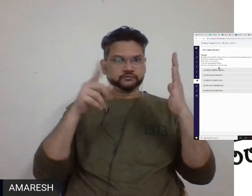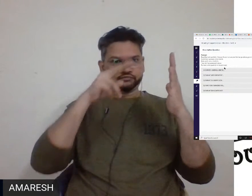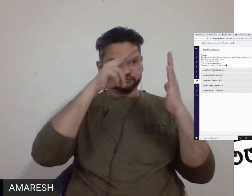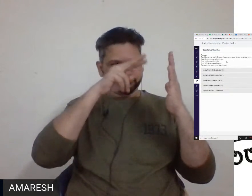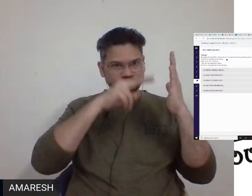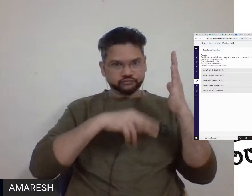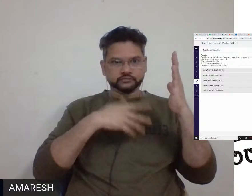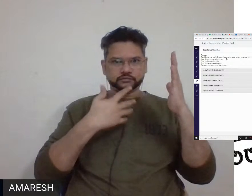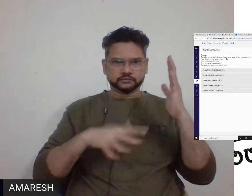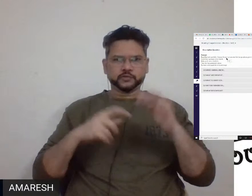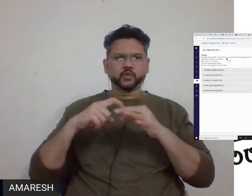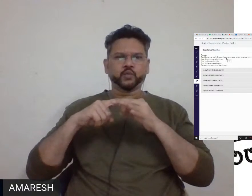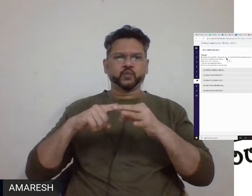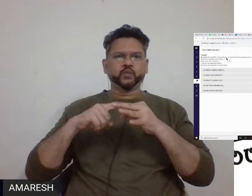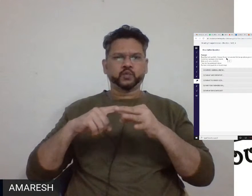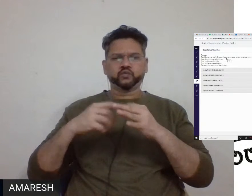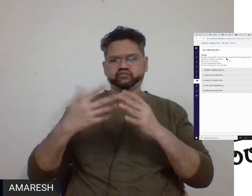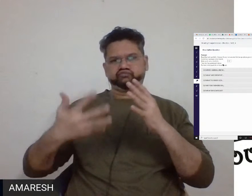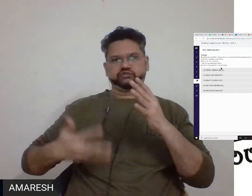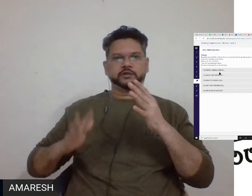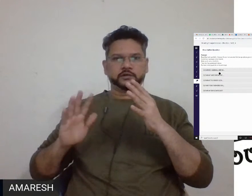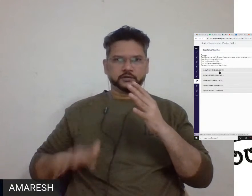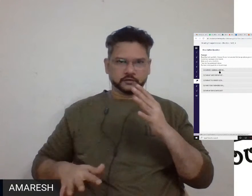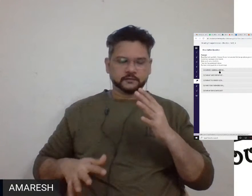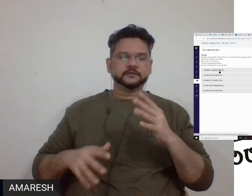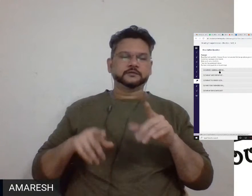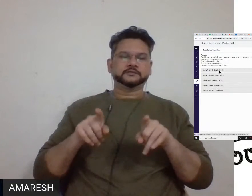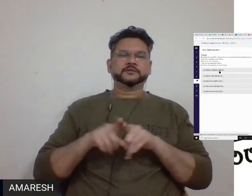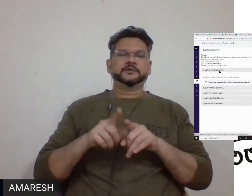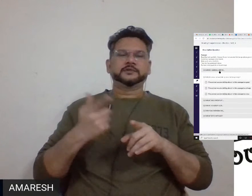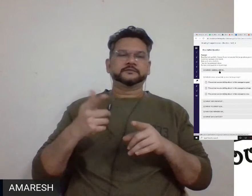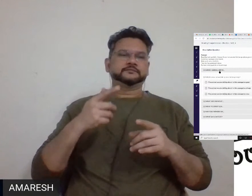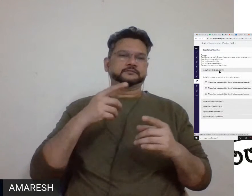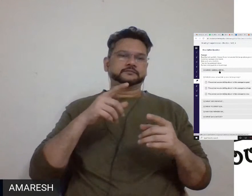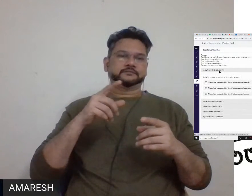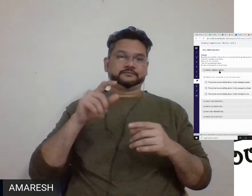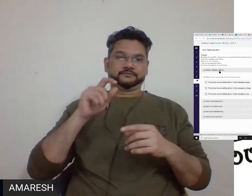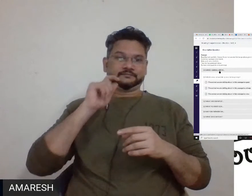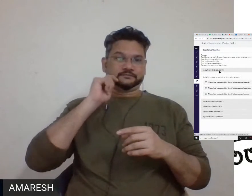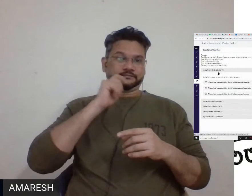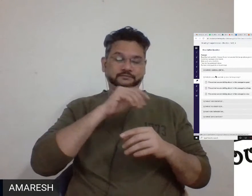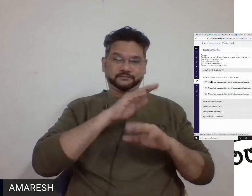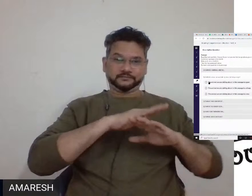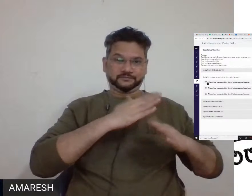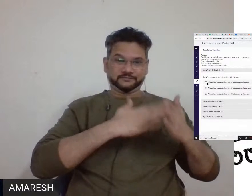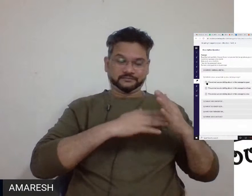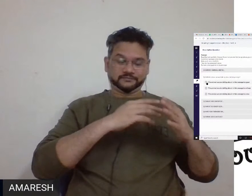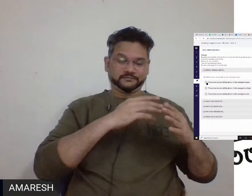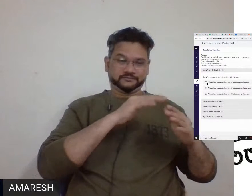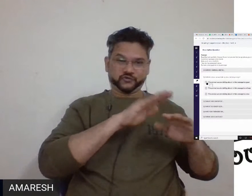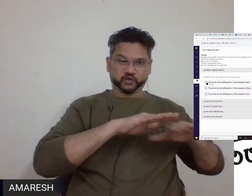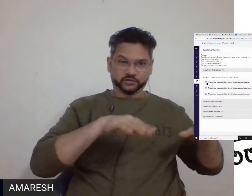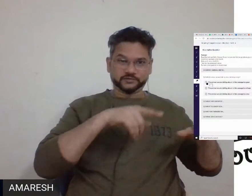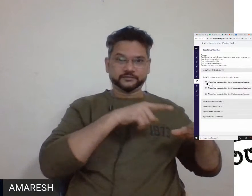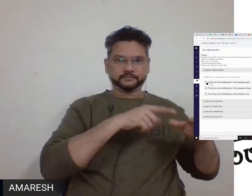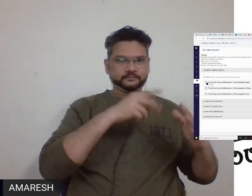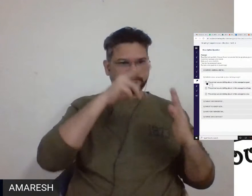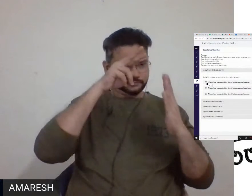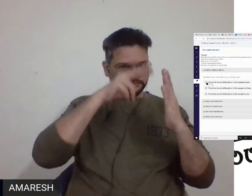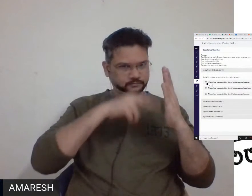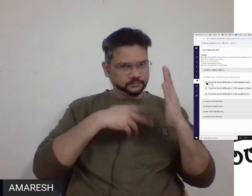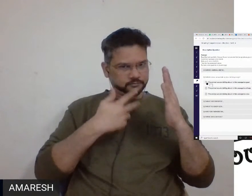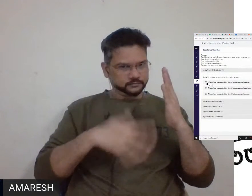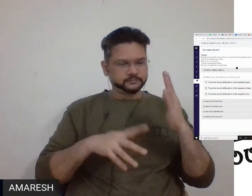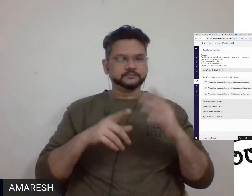candidate to read this entire thing, understand that, and then click on these questions, right? And these are all simple